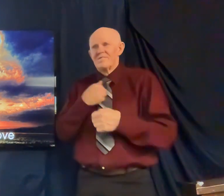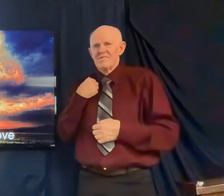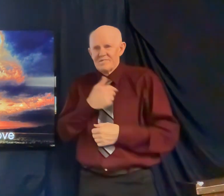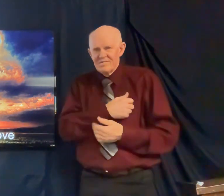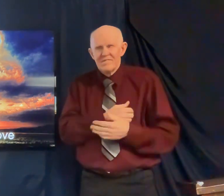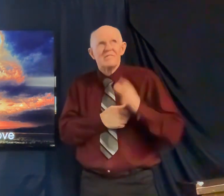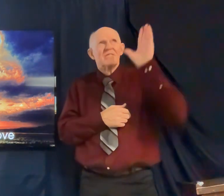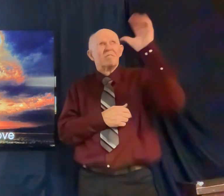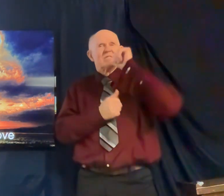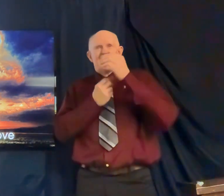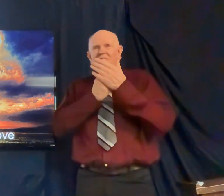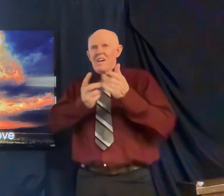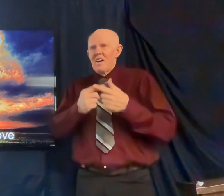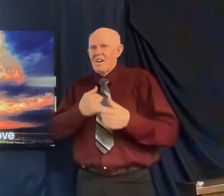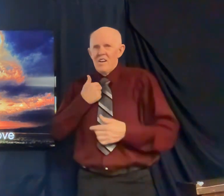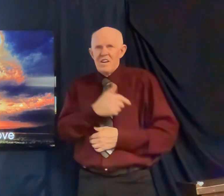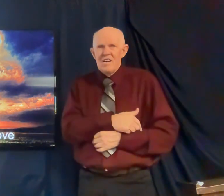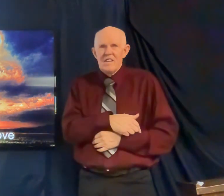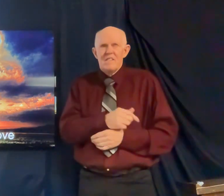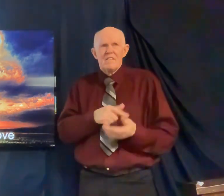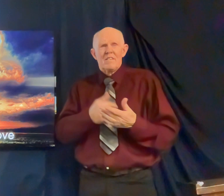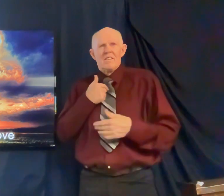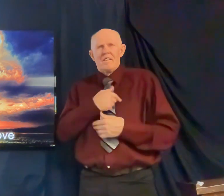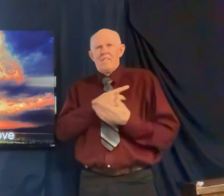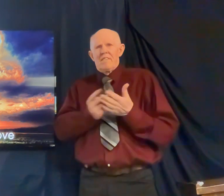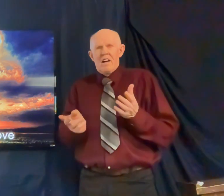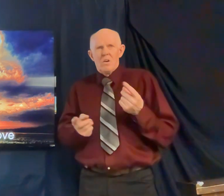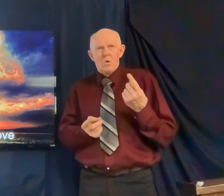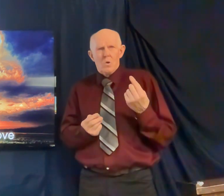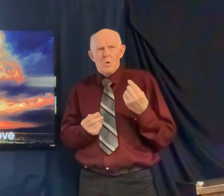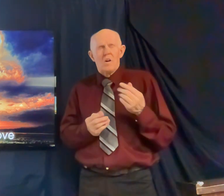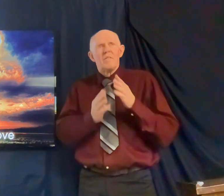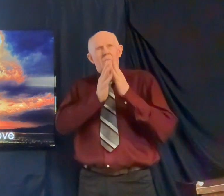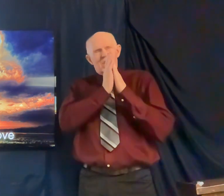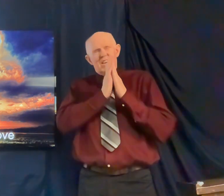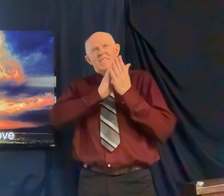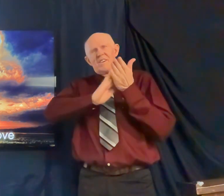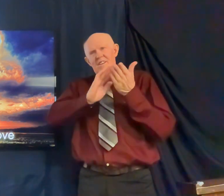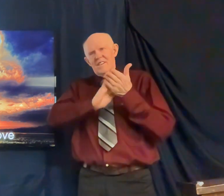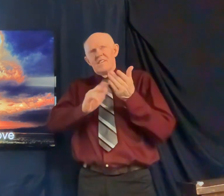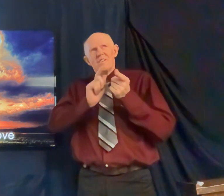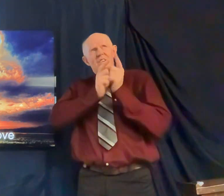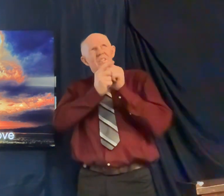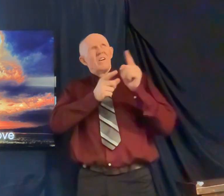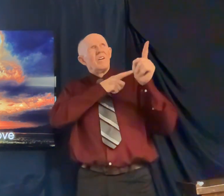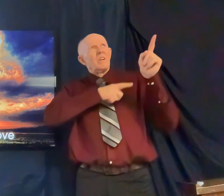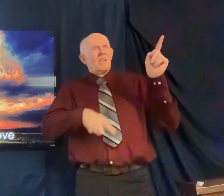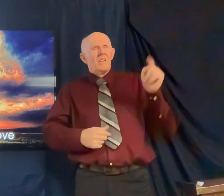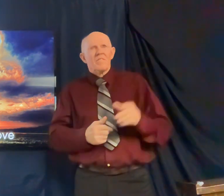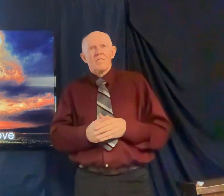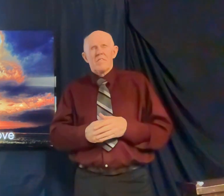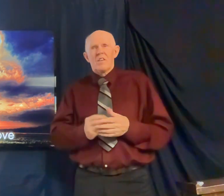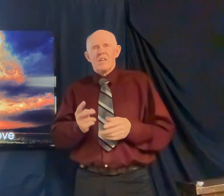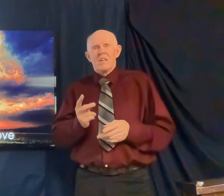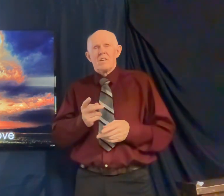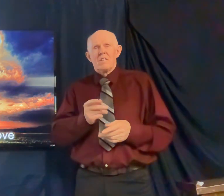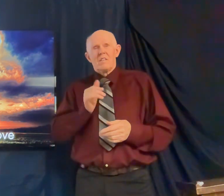He loves us. He never fails us. If we fail him, what do? We pray and ask